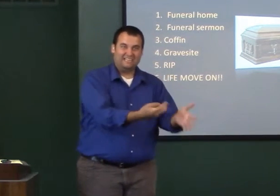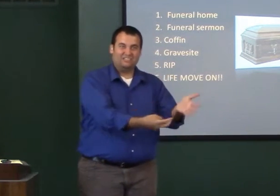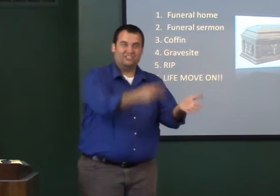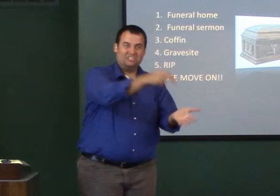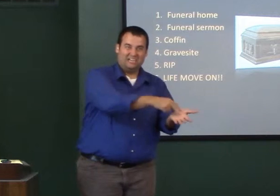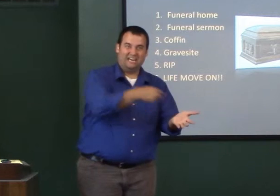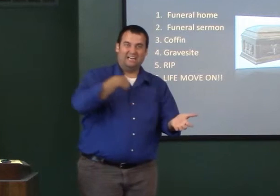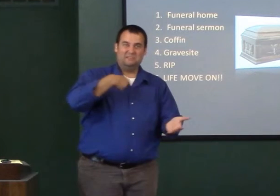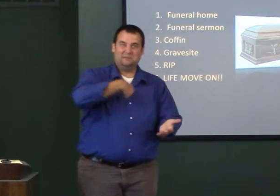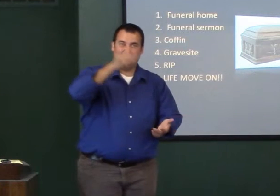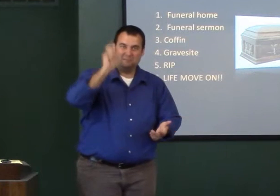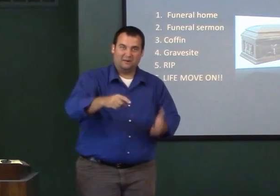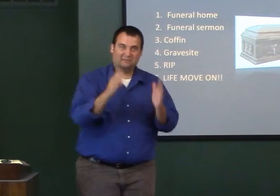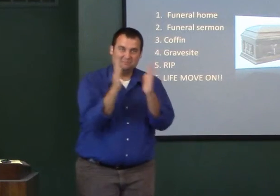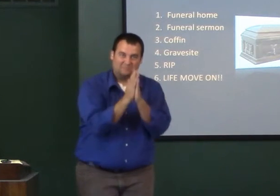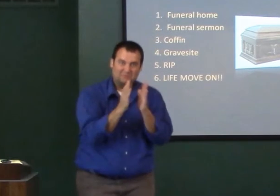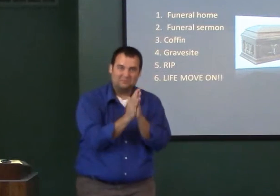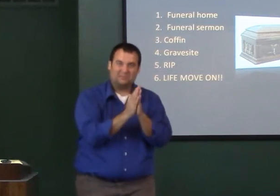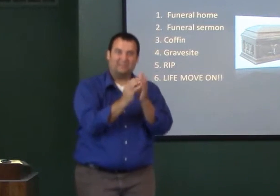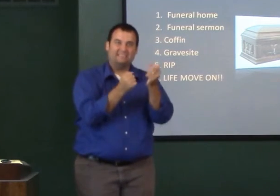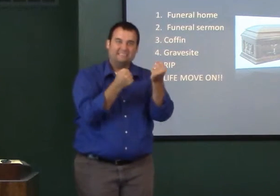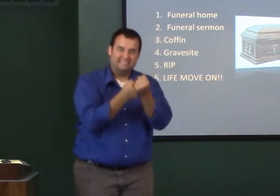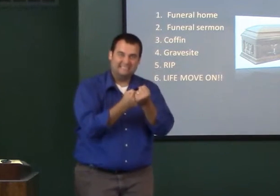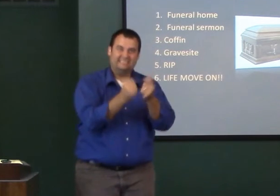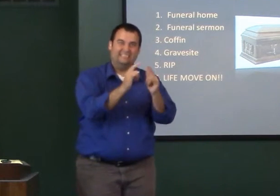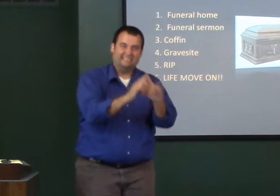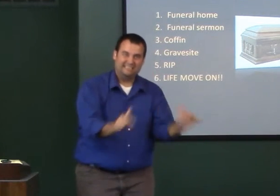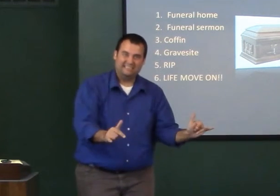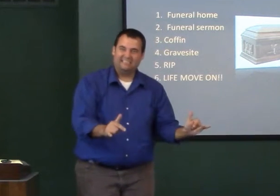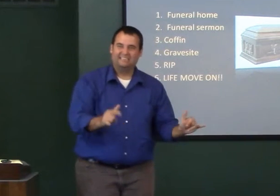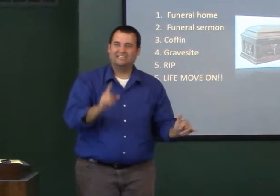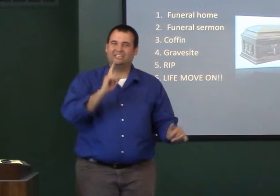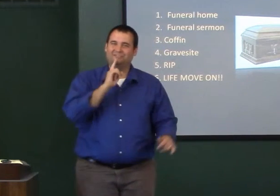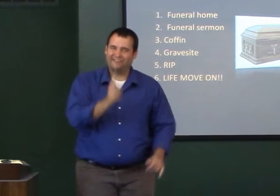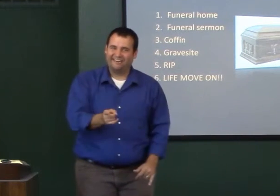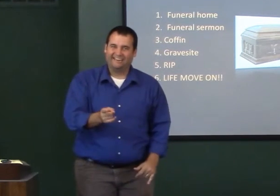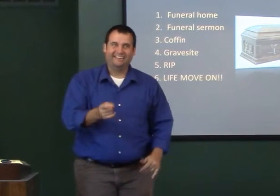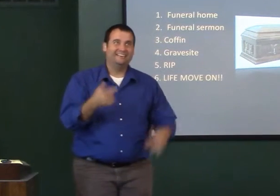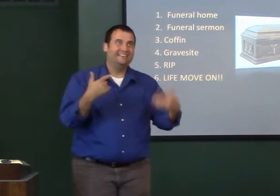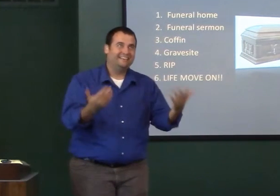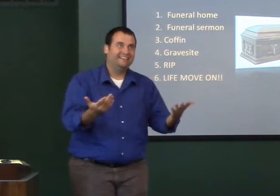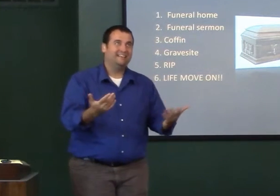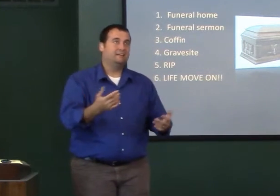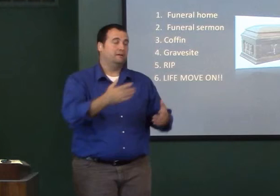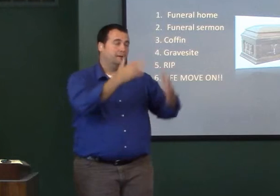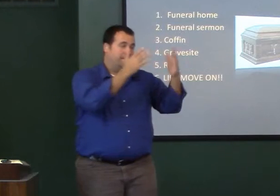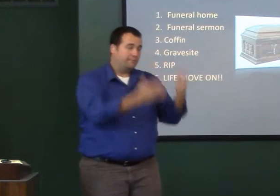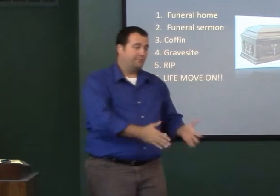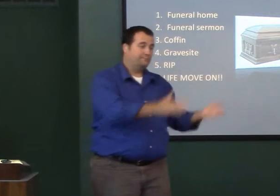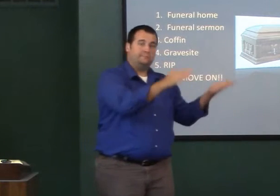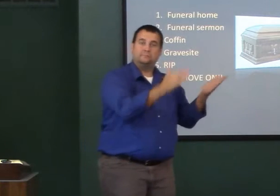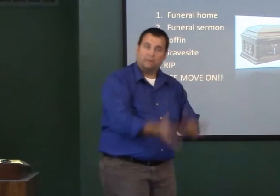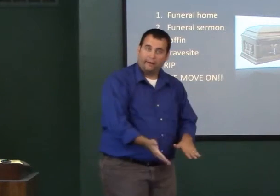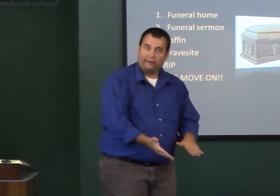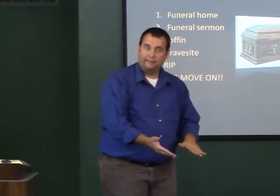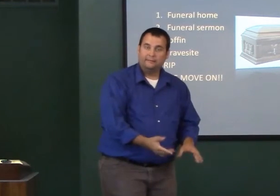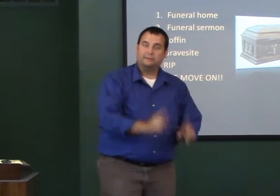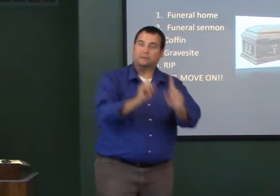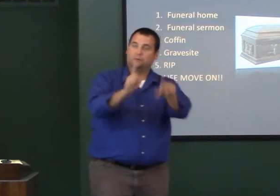the talk about the, you know, people that died and rose again, that's not real. A person